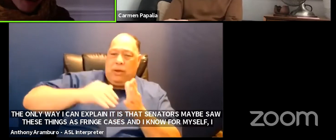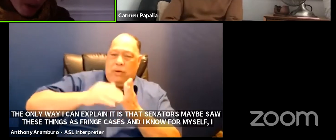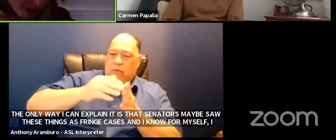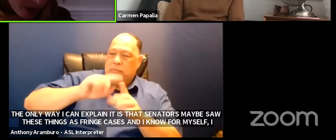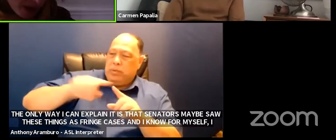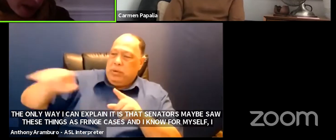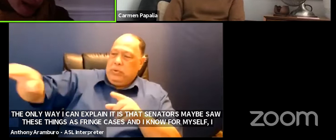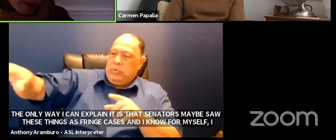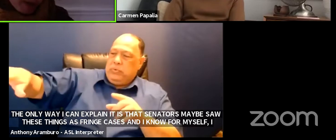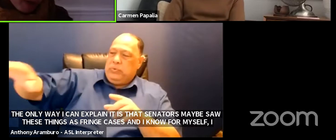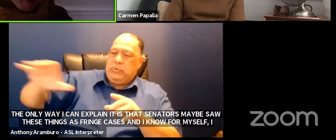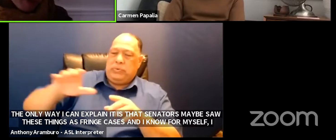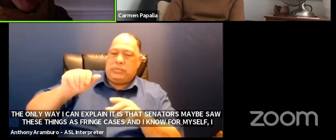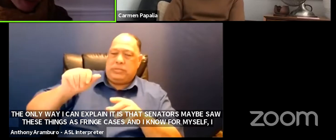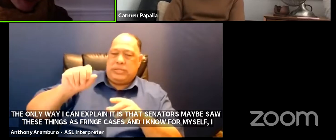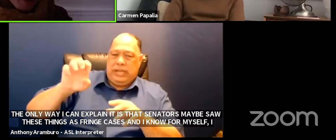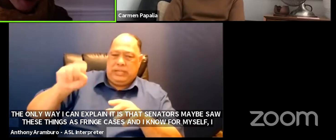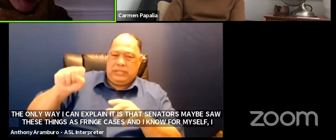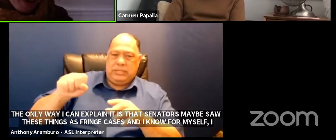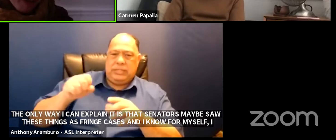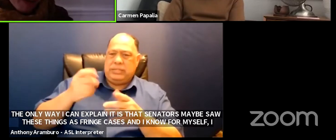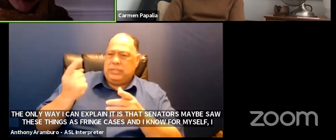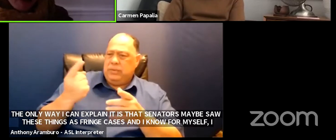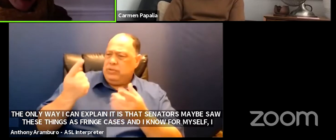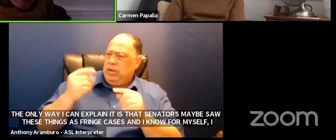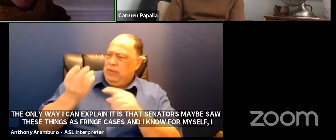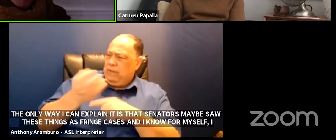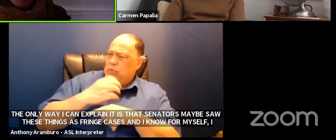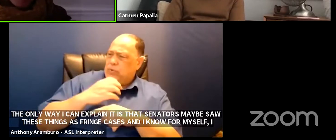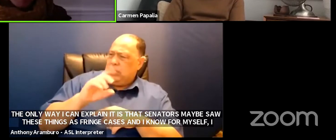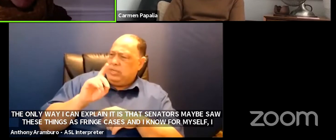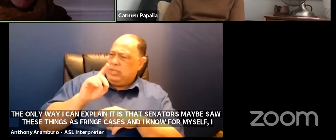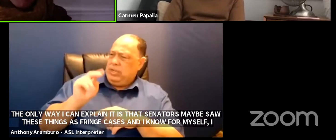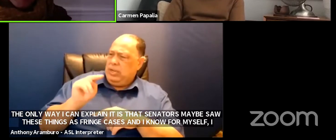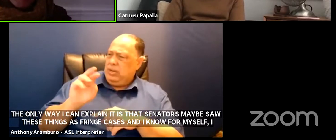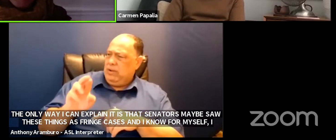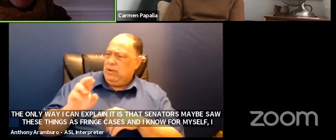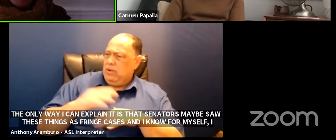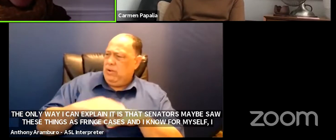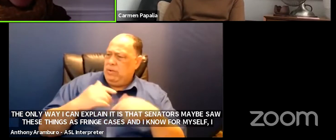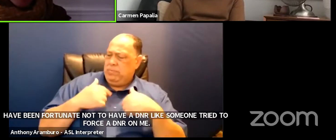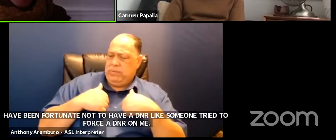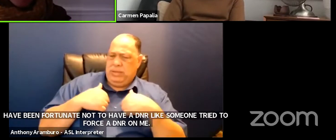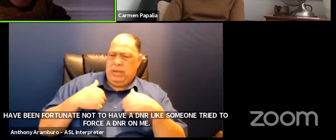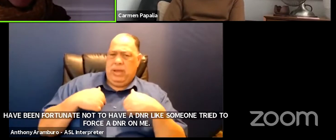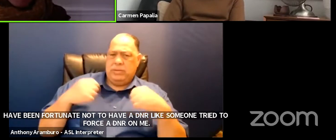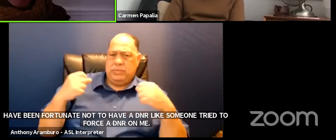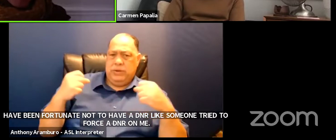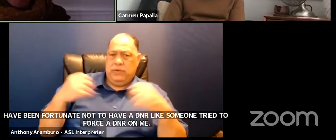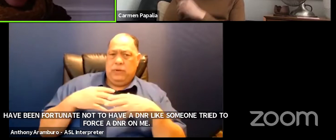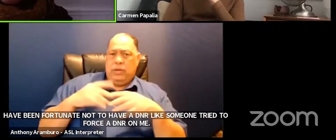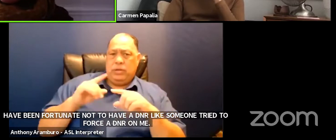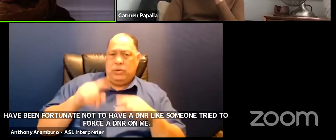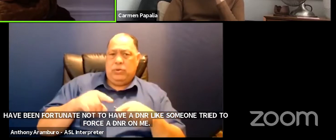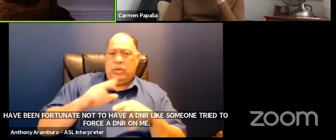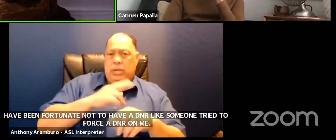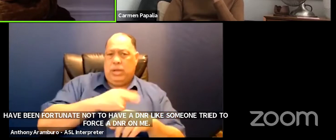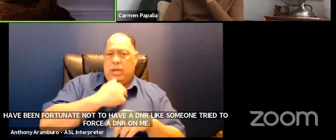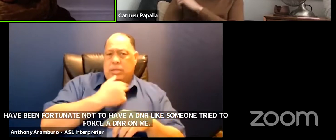DNR, like someone tried to force a DNR on me, but I have been really afraid to go to the hospital